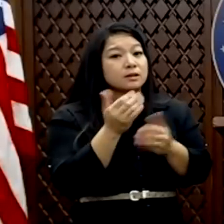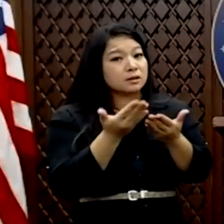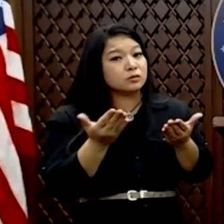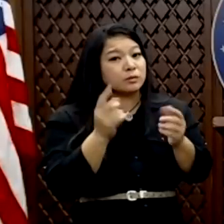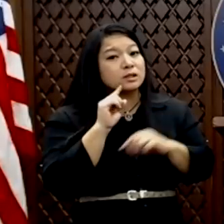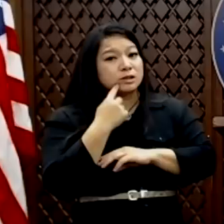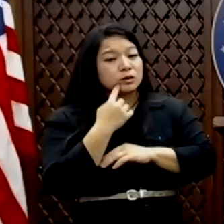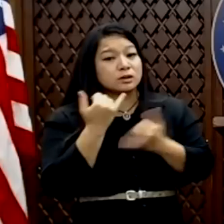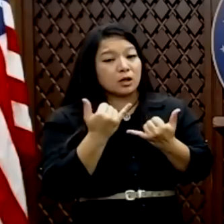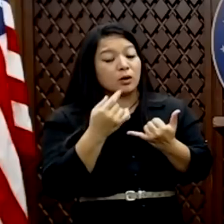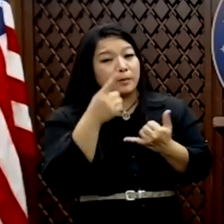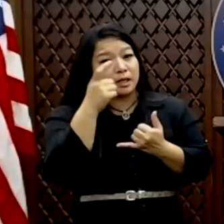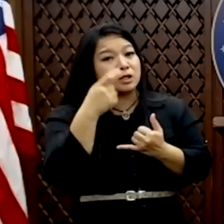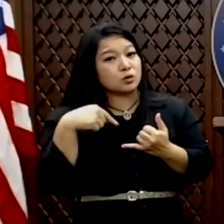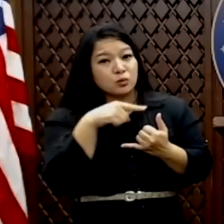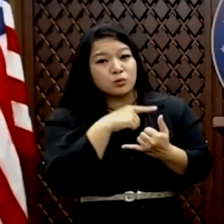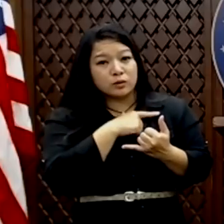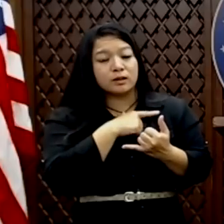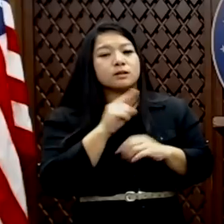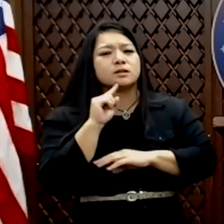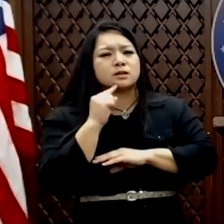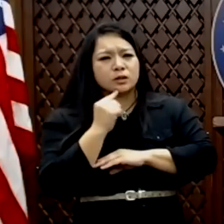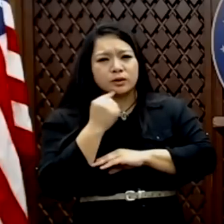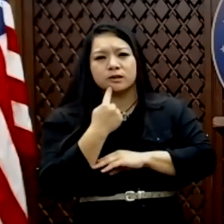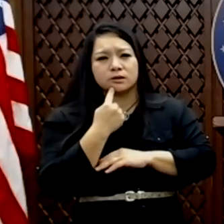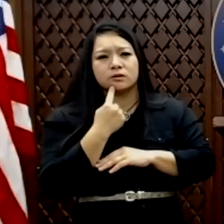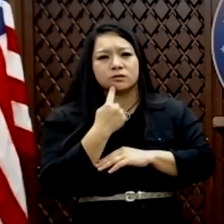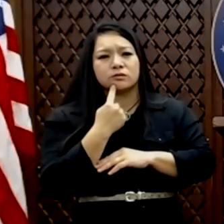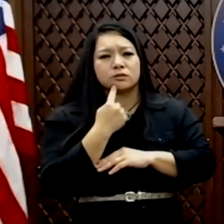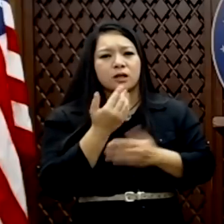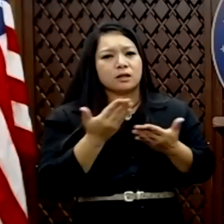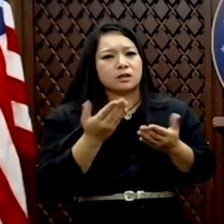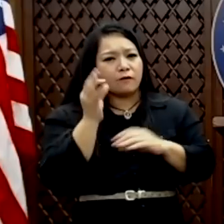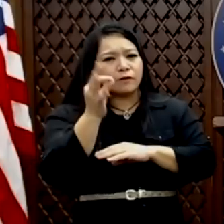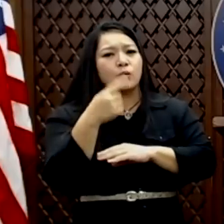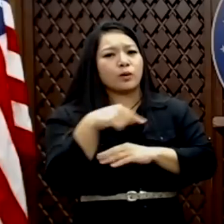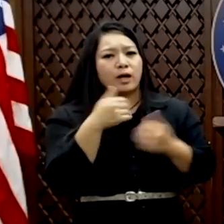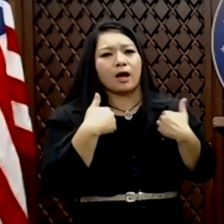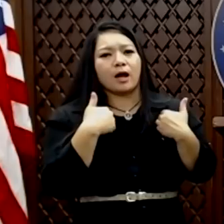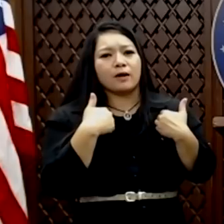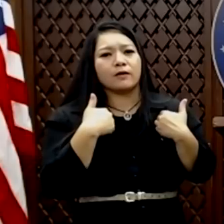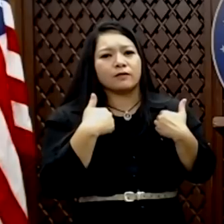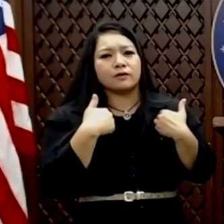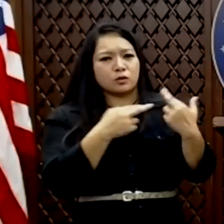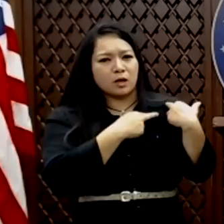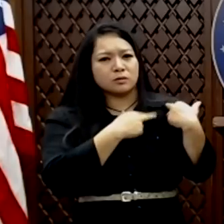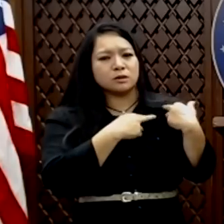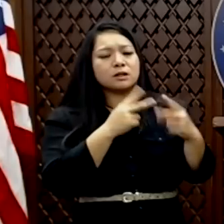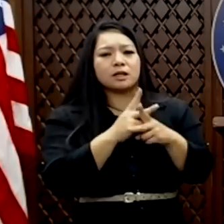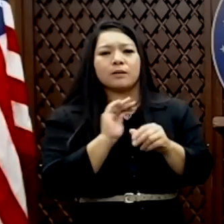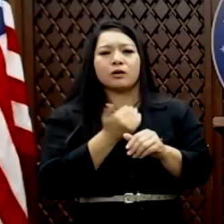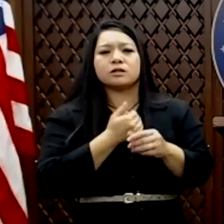serious because we face serious consequences, but we have the power to keep ourselves